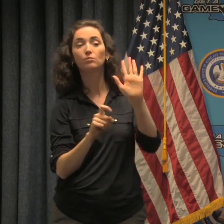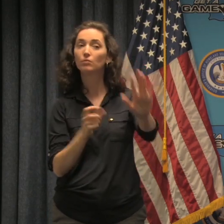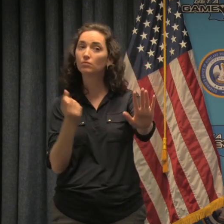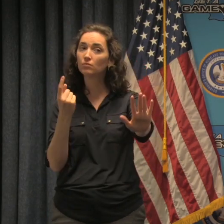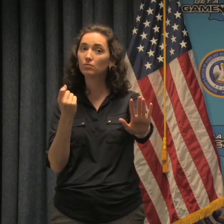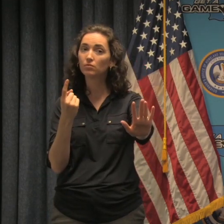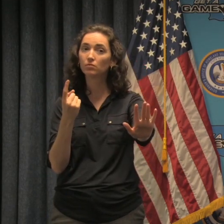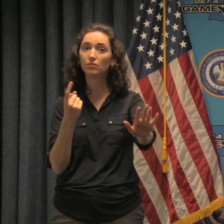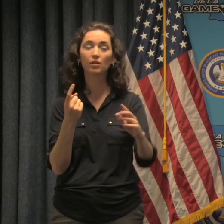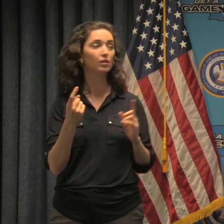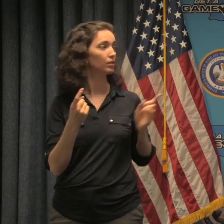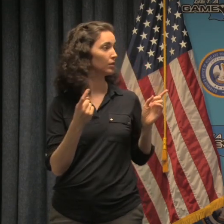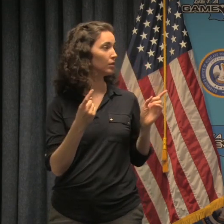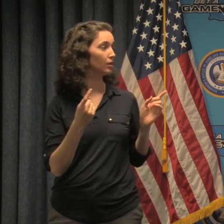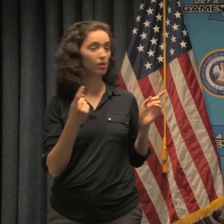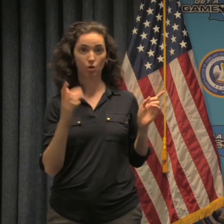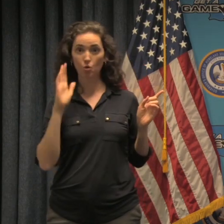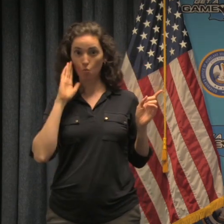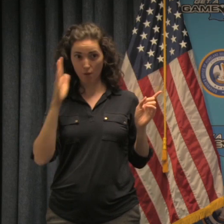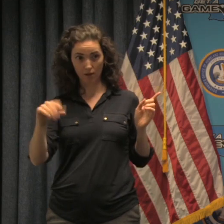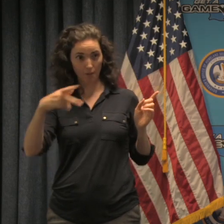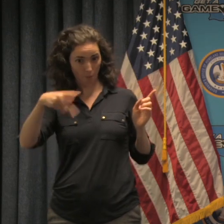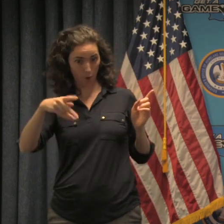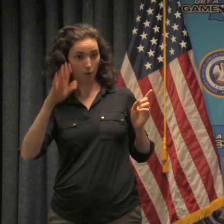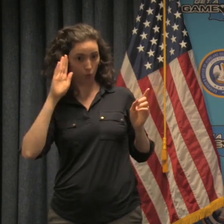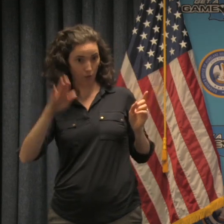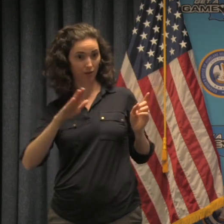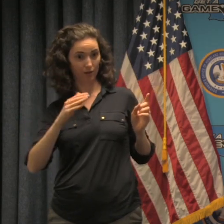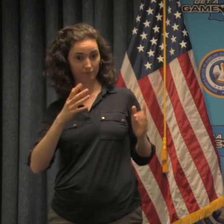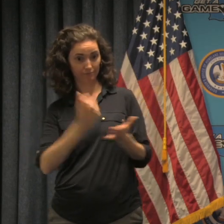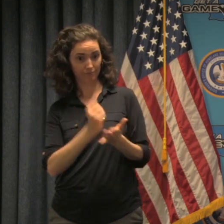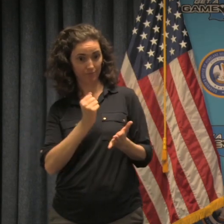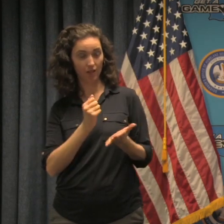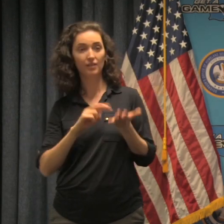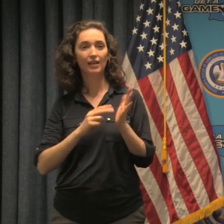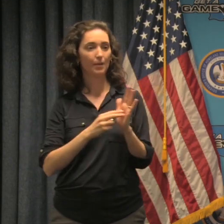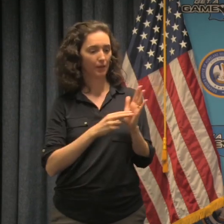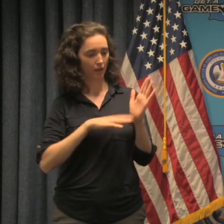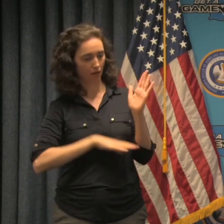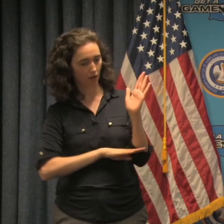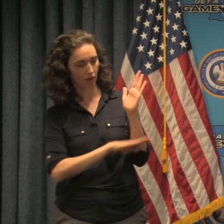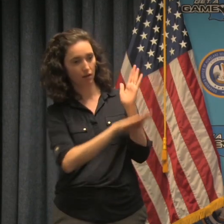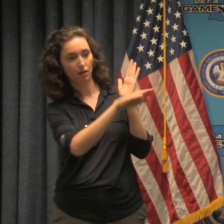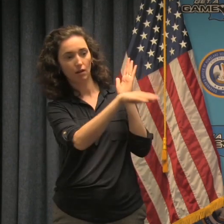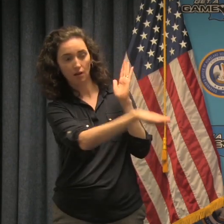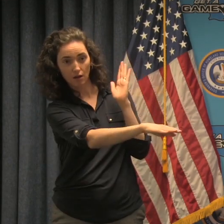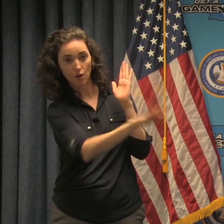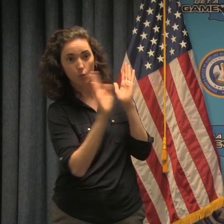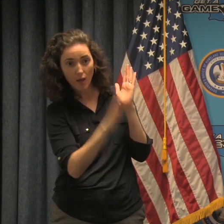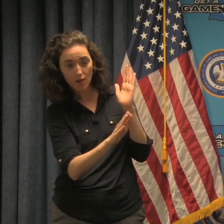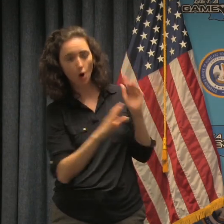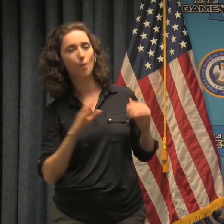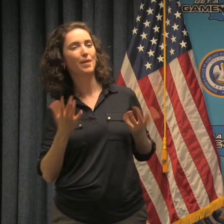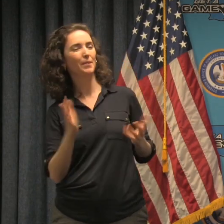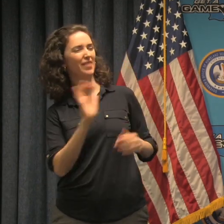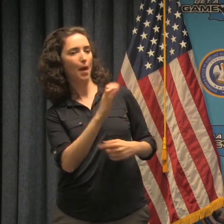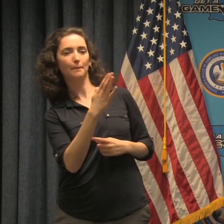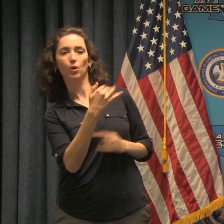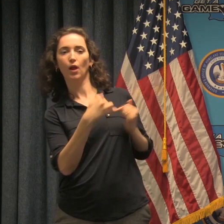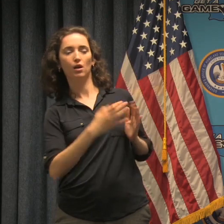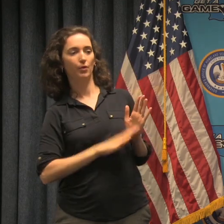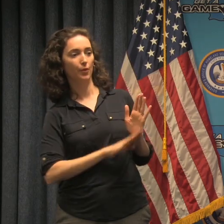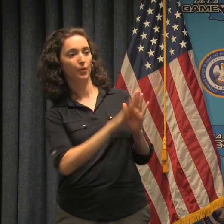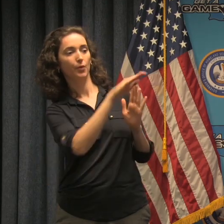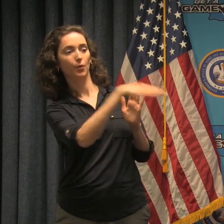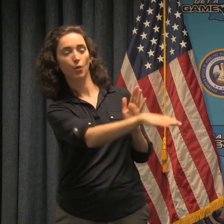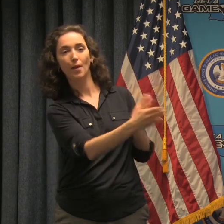know that we're ever going to get on that graph, and so we don't know whether we stay on the purple line or on the blue line or somewhere in between them.